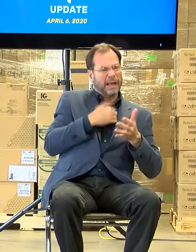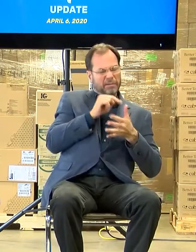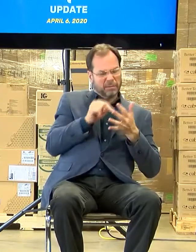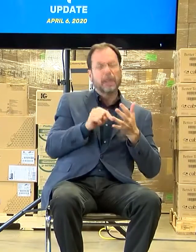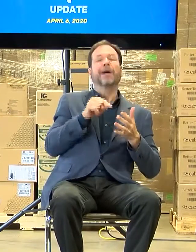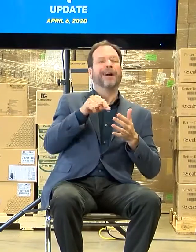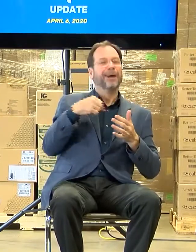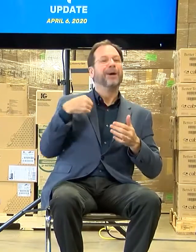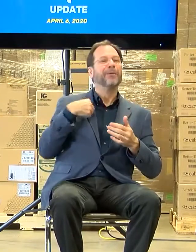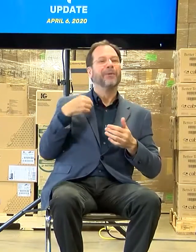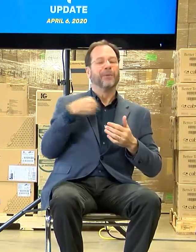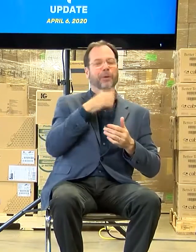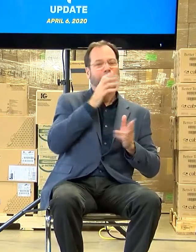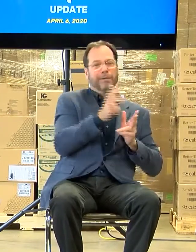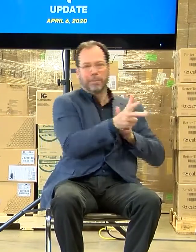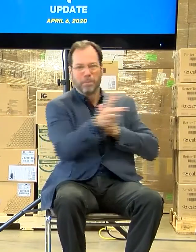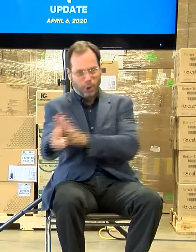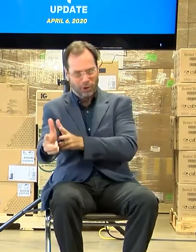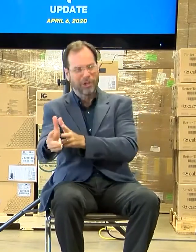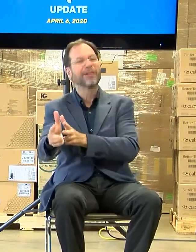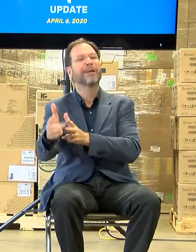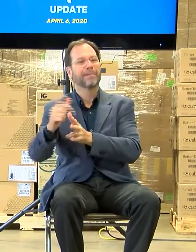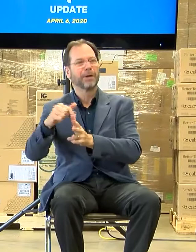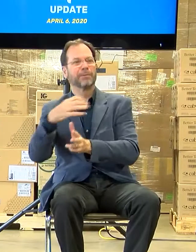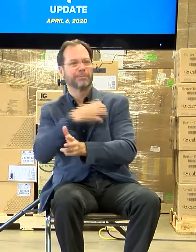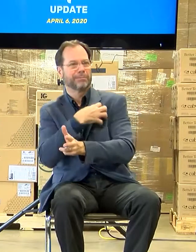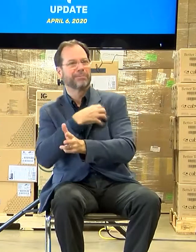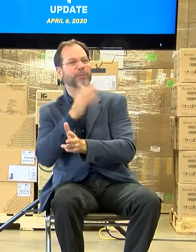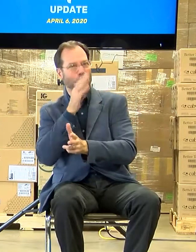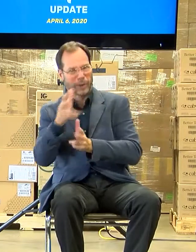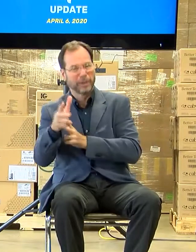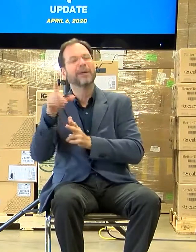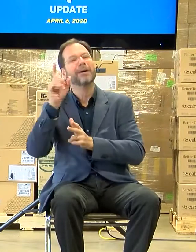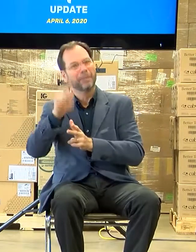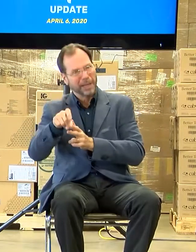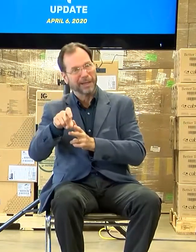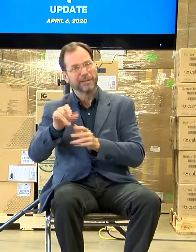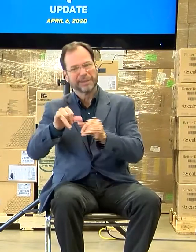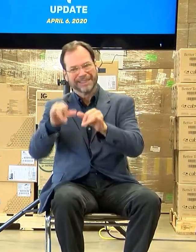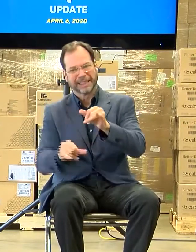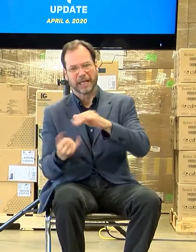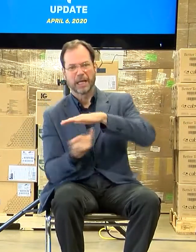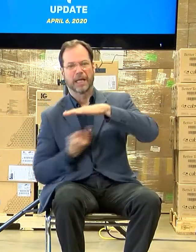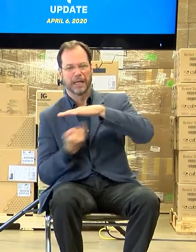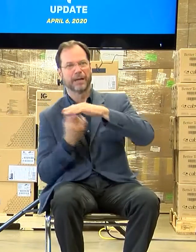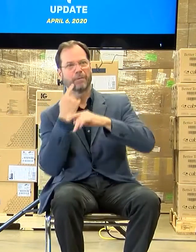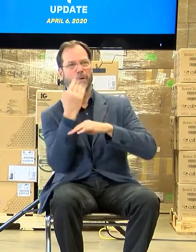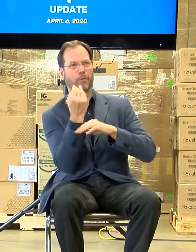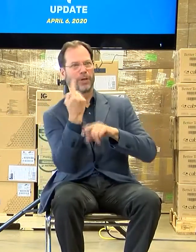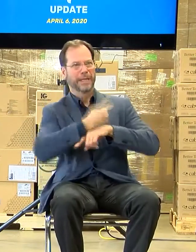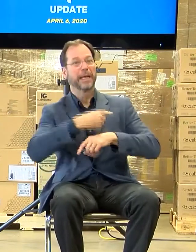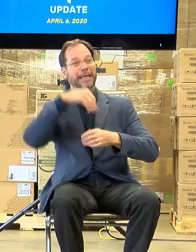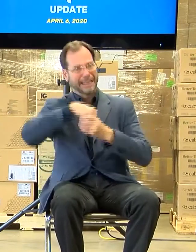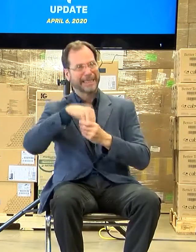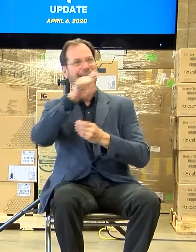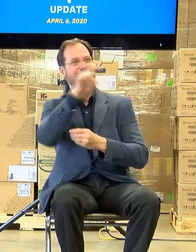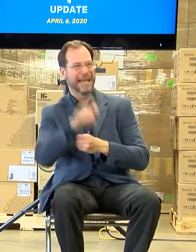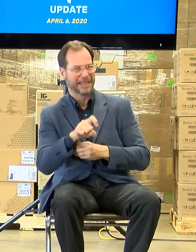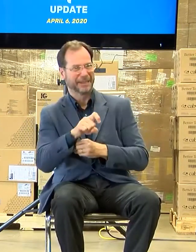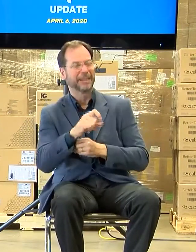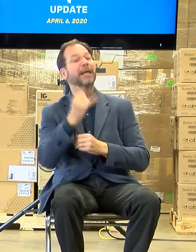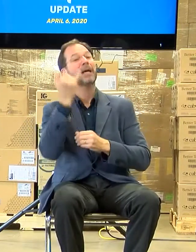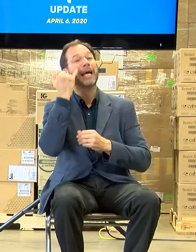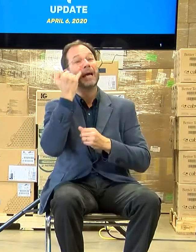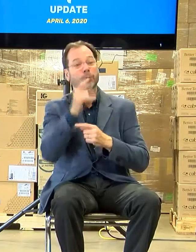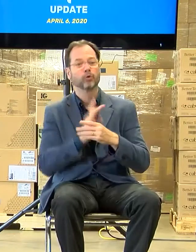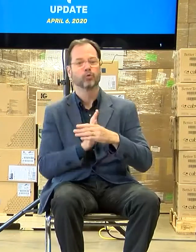to a checkpoint by the Texas Department of Public Safety, and you will be required to quarantine for 14 days in the state of Texas if you